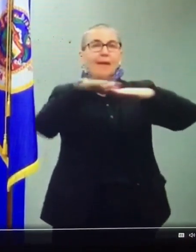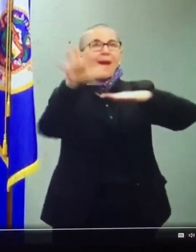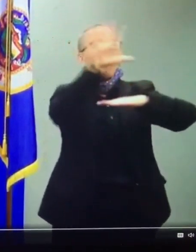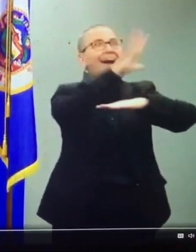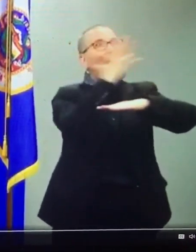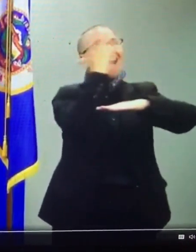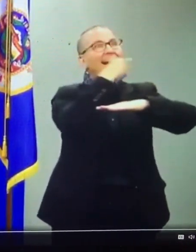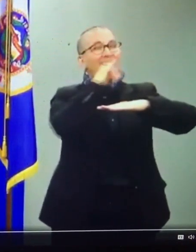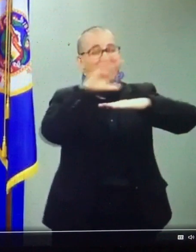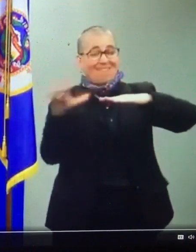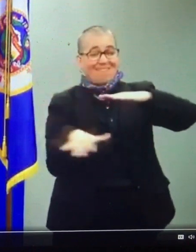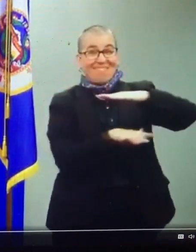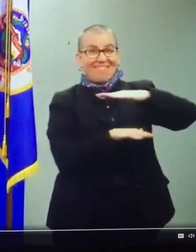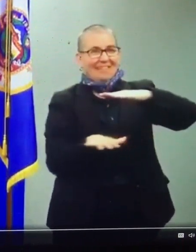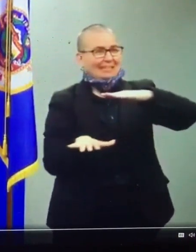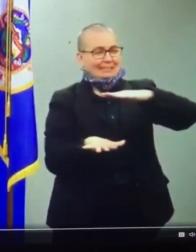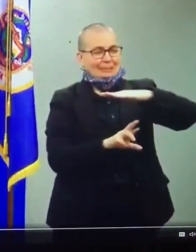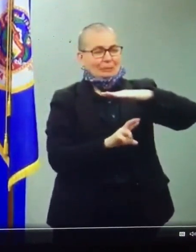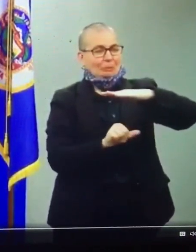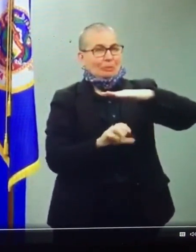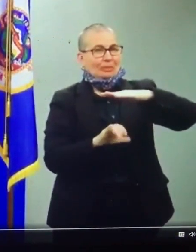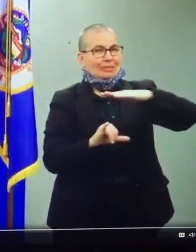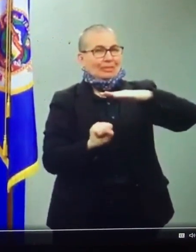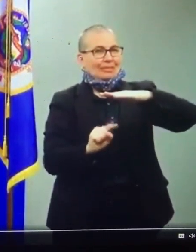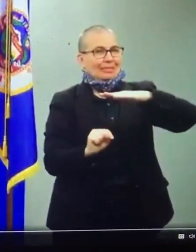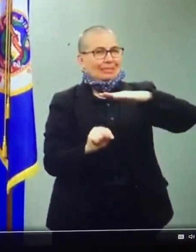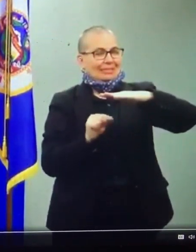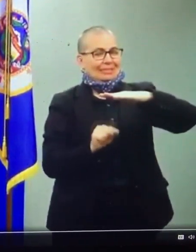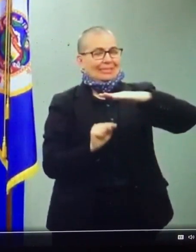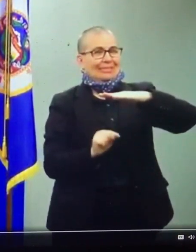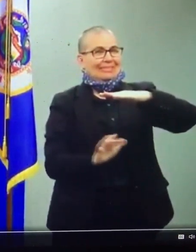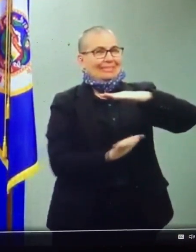a child of color not getting the same opportunities.